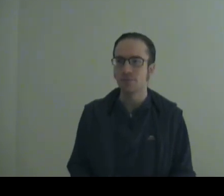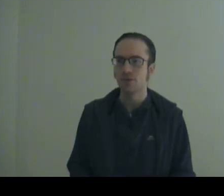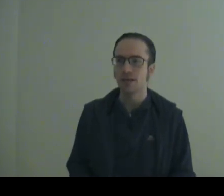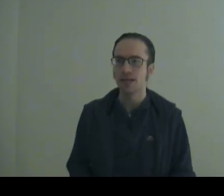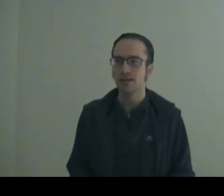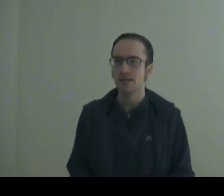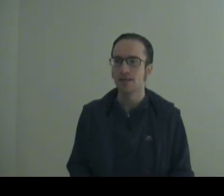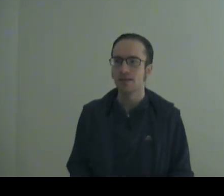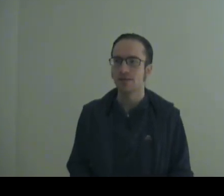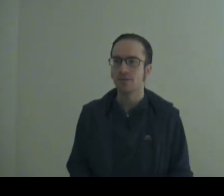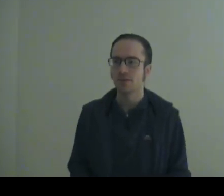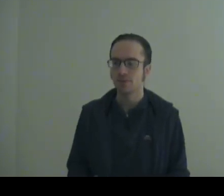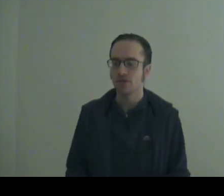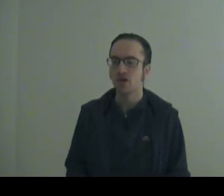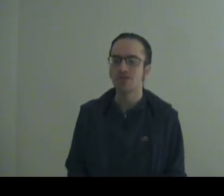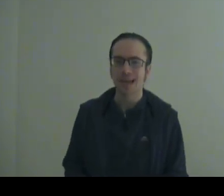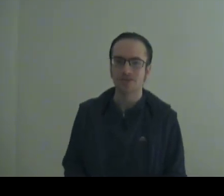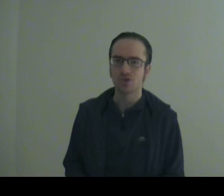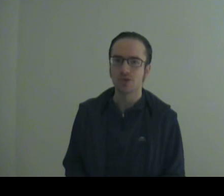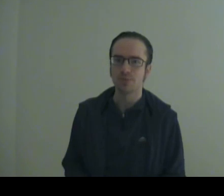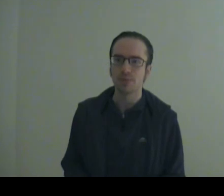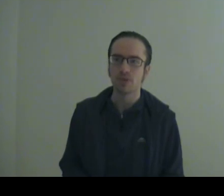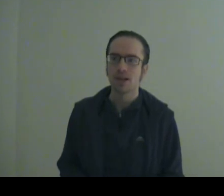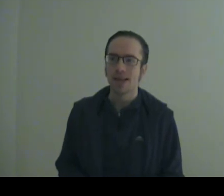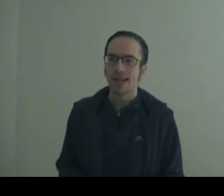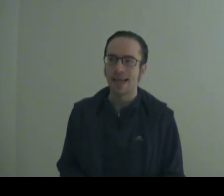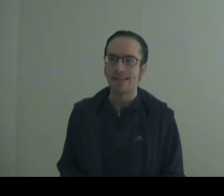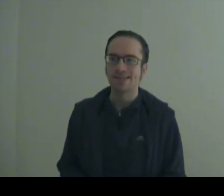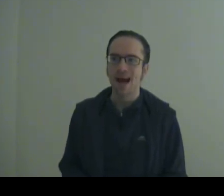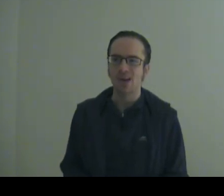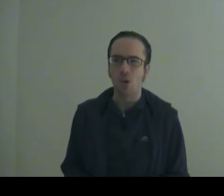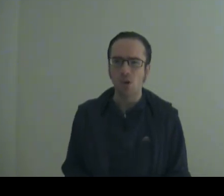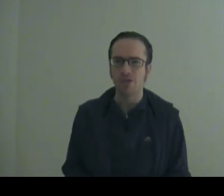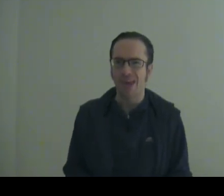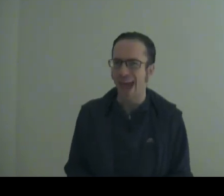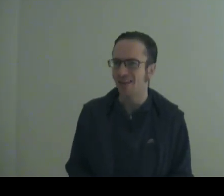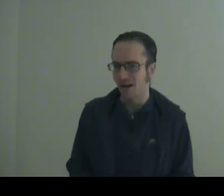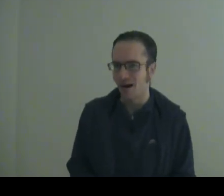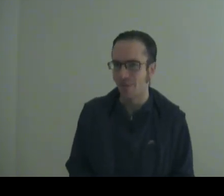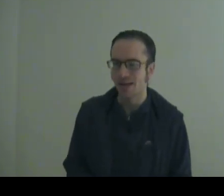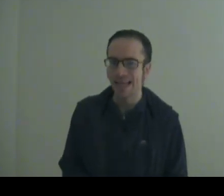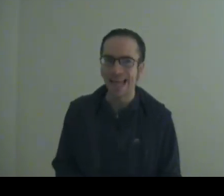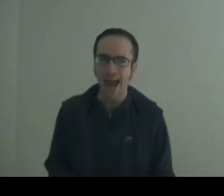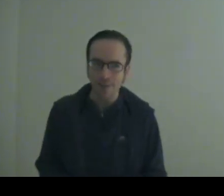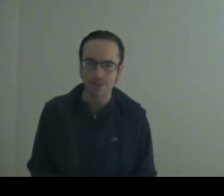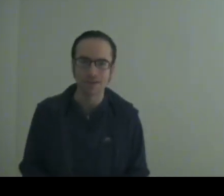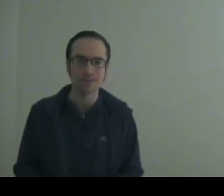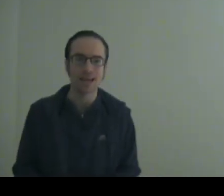people, you know, judges executing people, it's not all that common. It happens, and